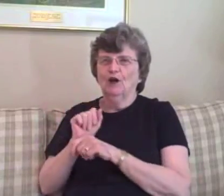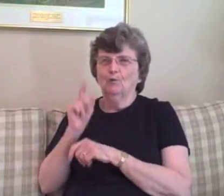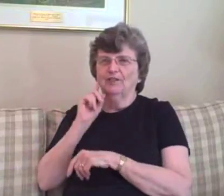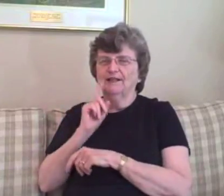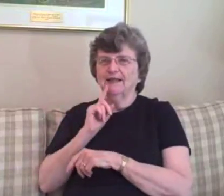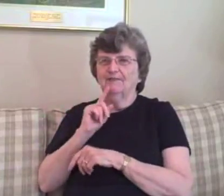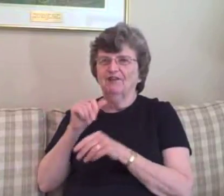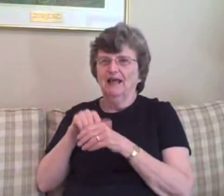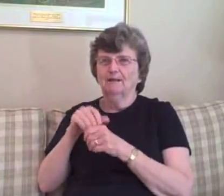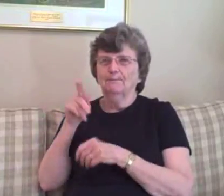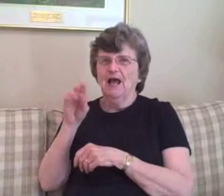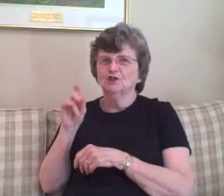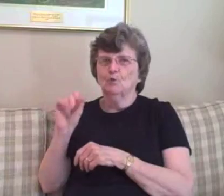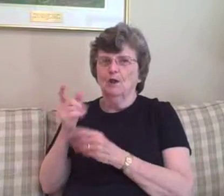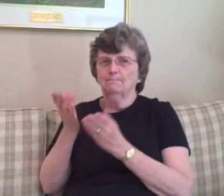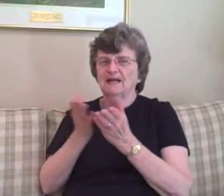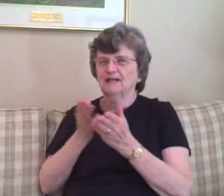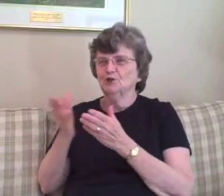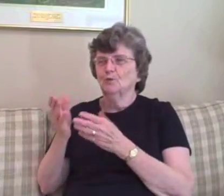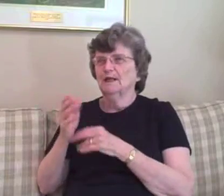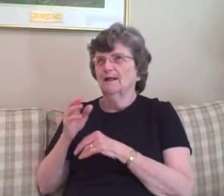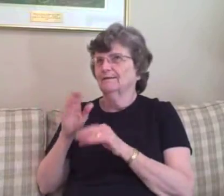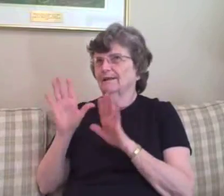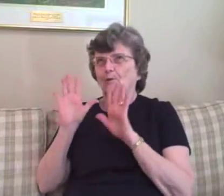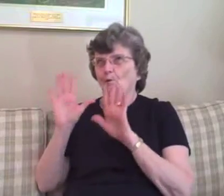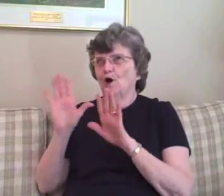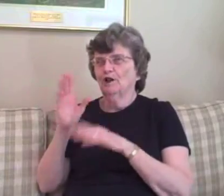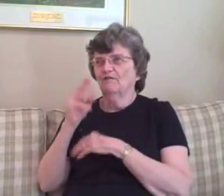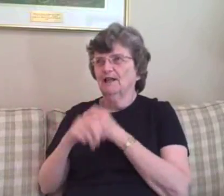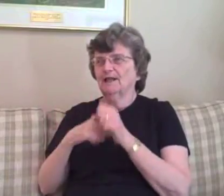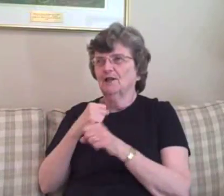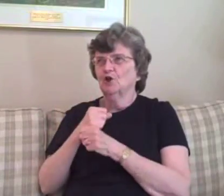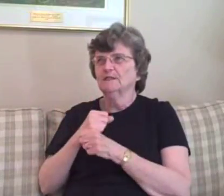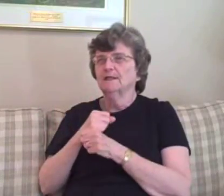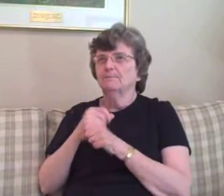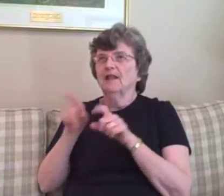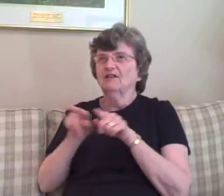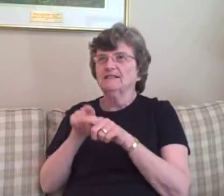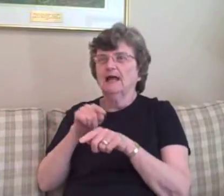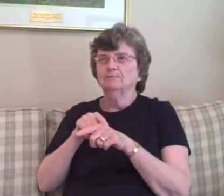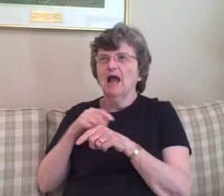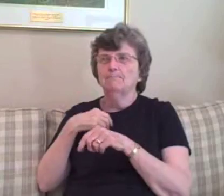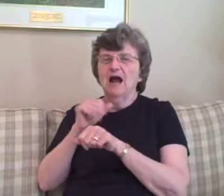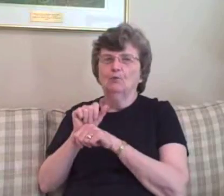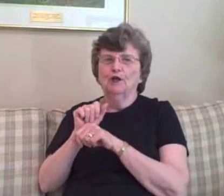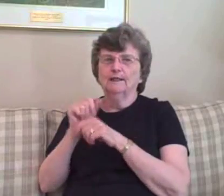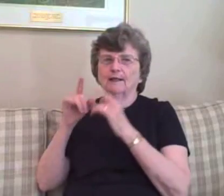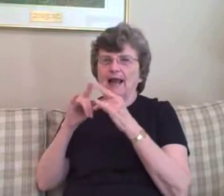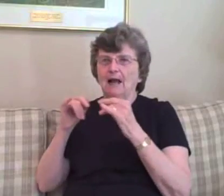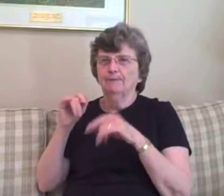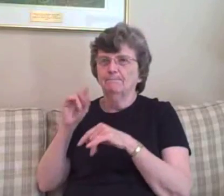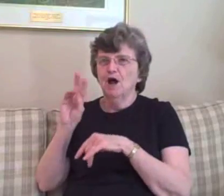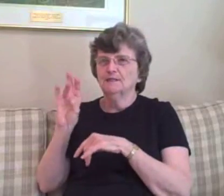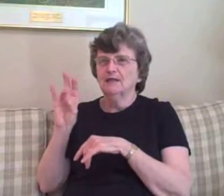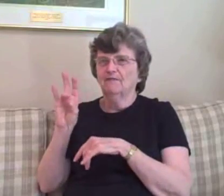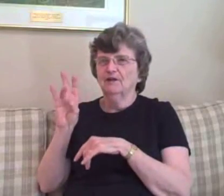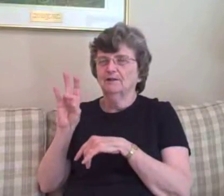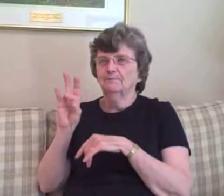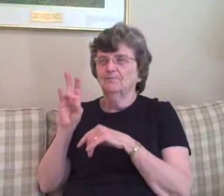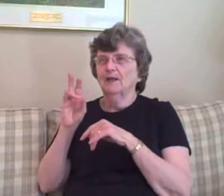York City and worked with the deaf in the pastoral ministries, and it was a wonderful time during those years. And I worked at